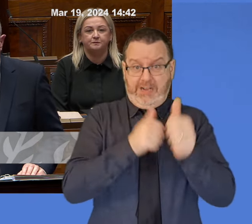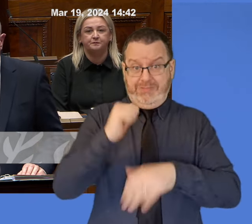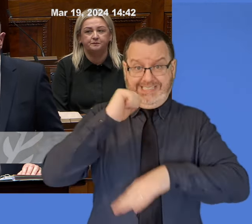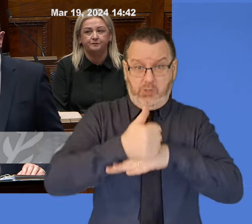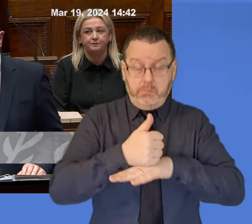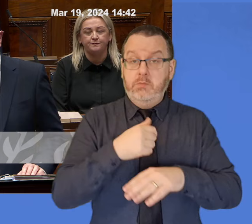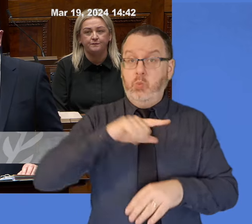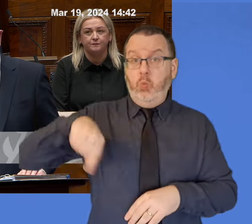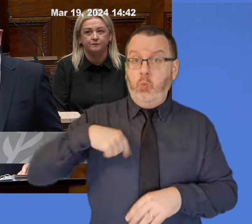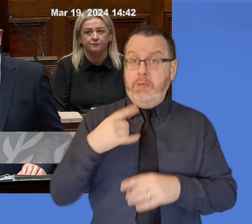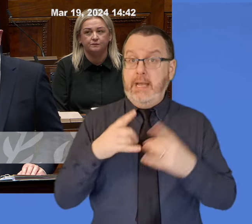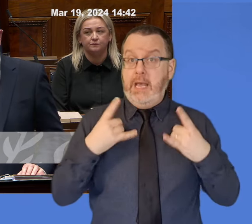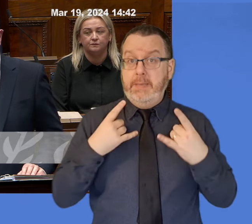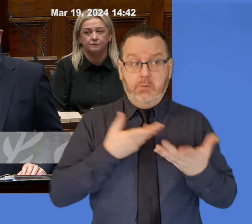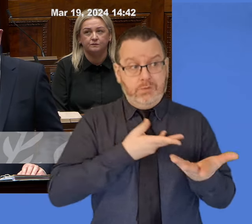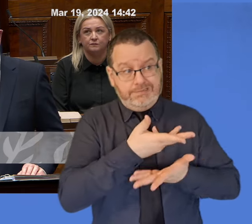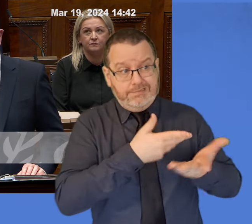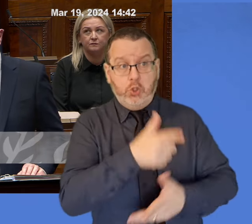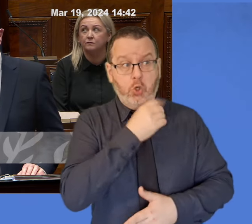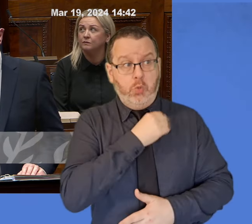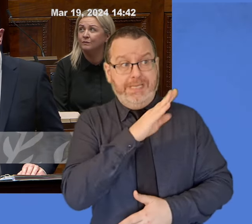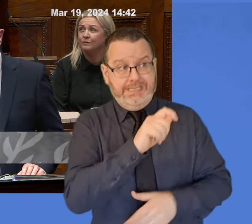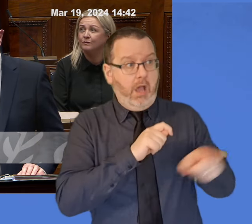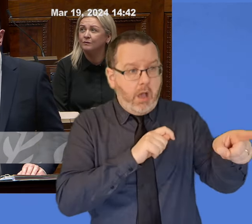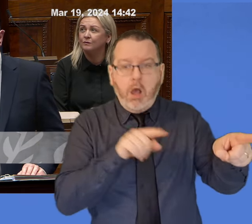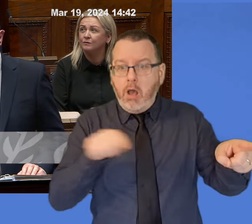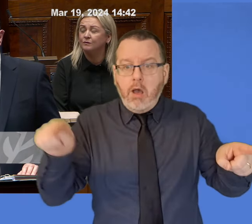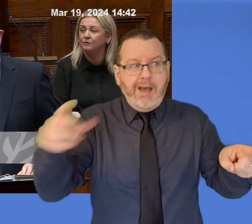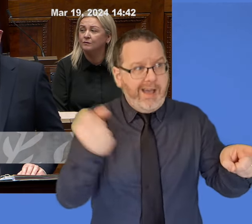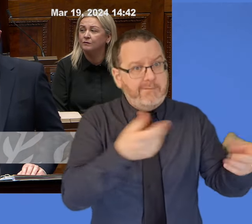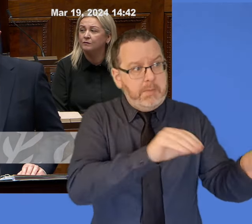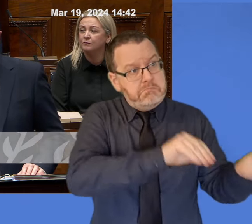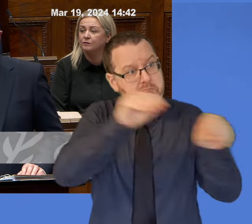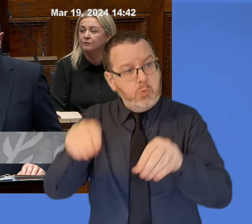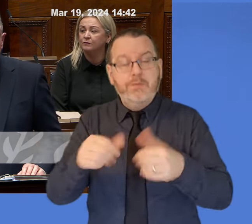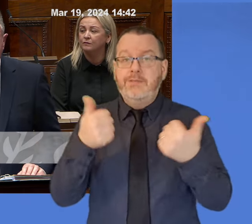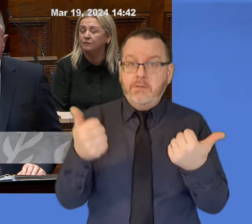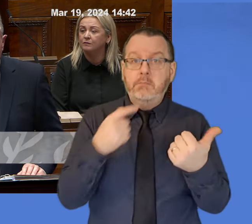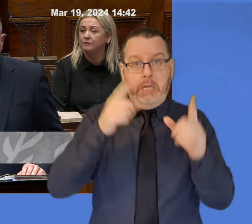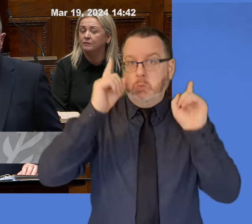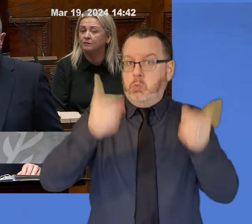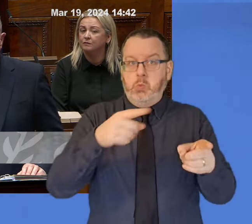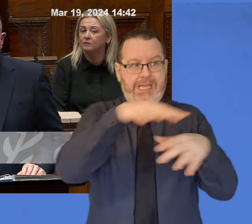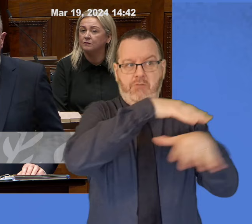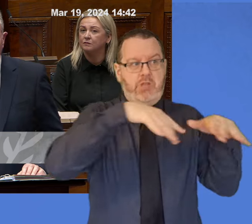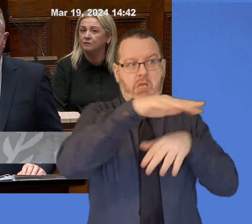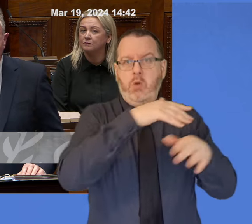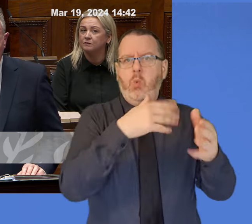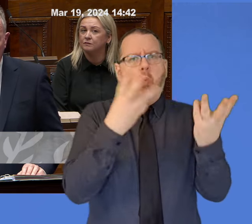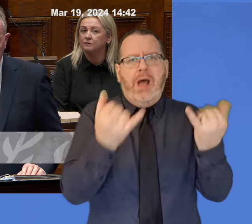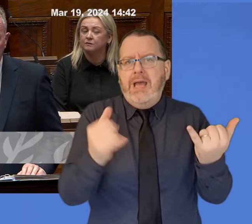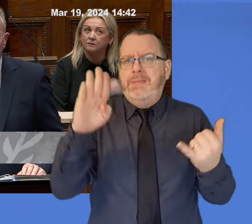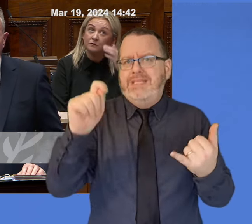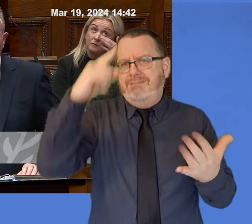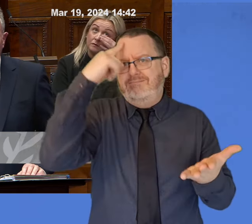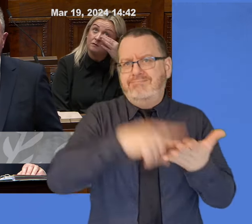down there. So whatever is presented to us as some of the issues is causing them a reconsideration of their operation and a skill, and then we